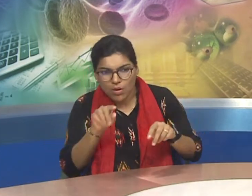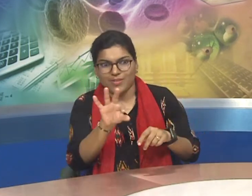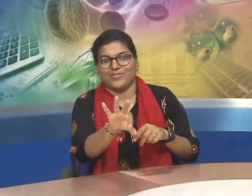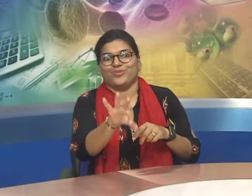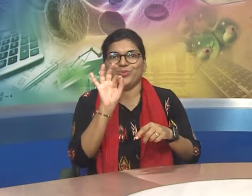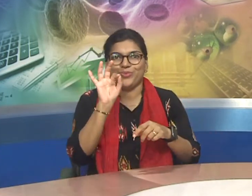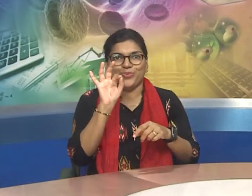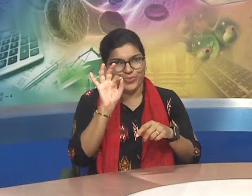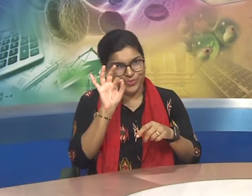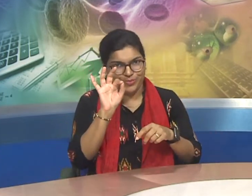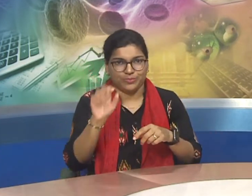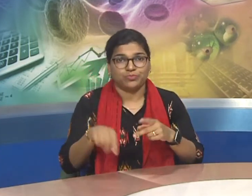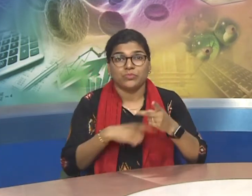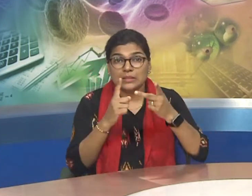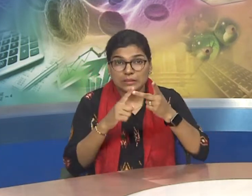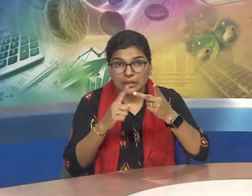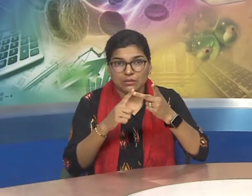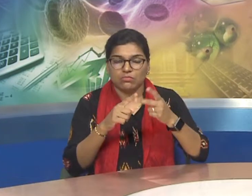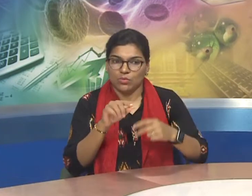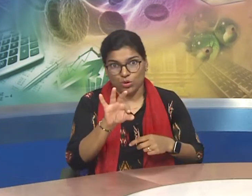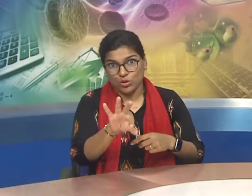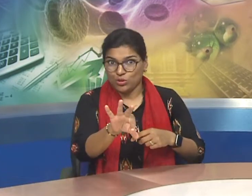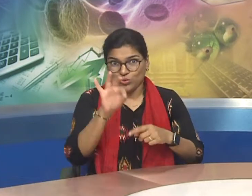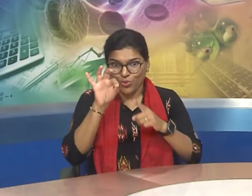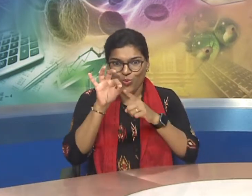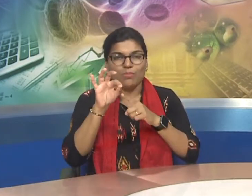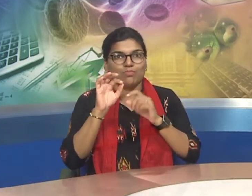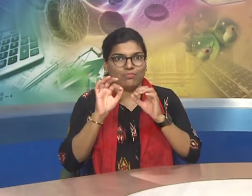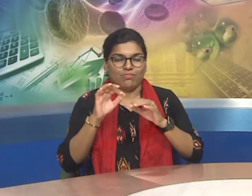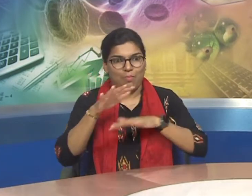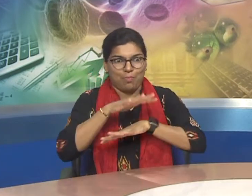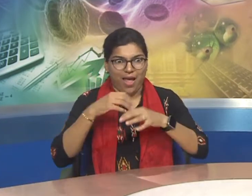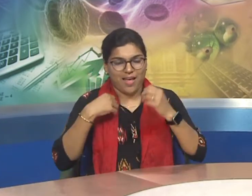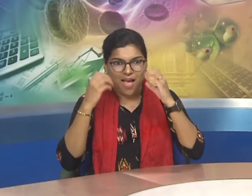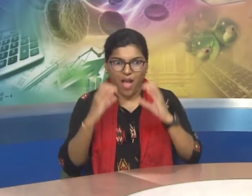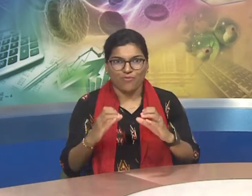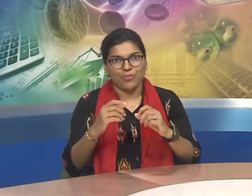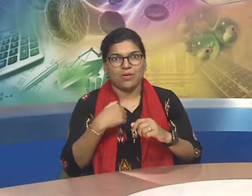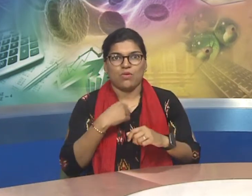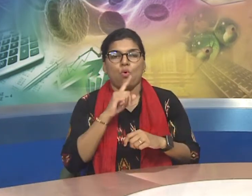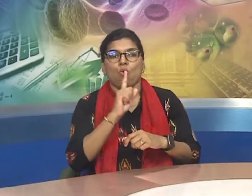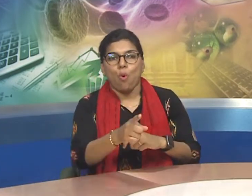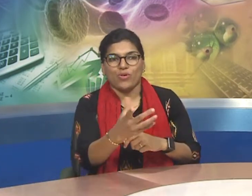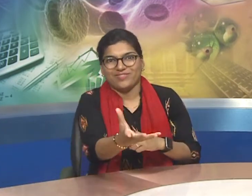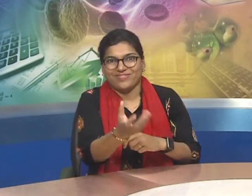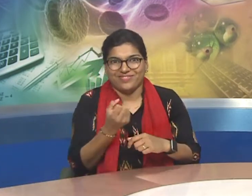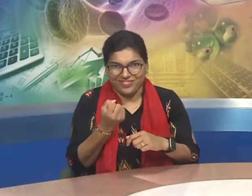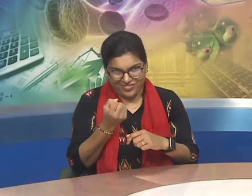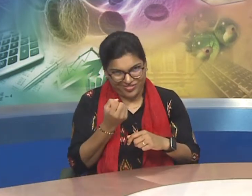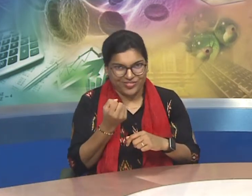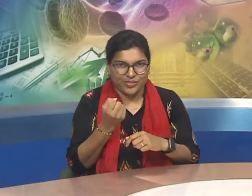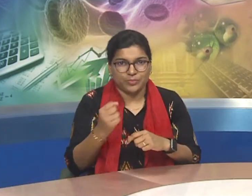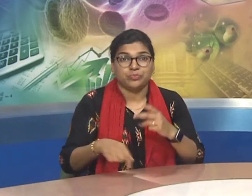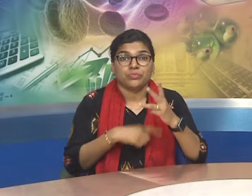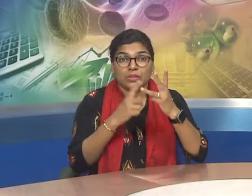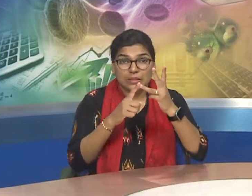about acquisition, means to acquire something. So for that we need to select the documents. So that is why the first point is selection